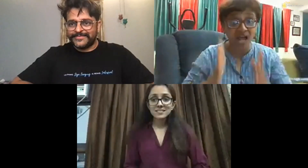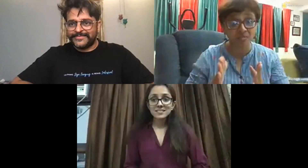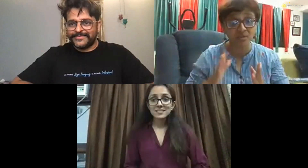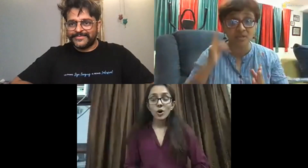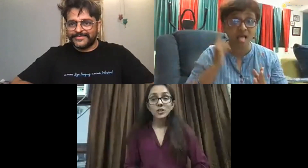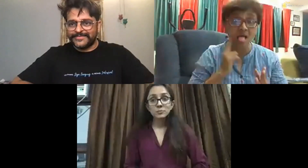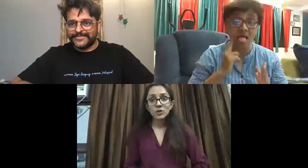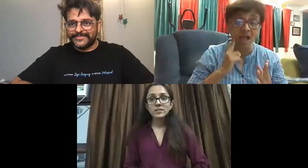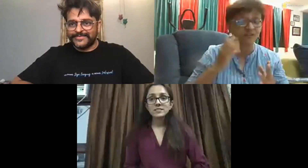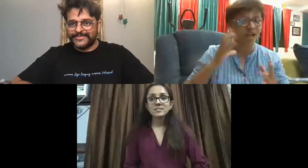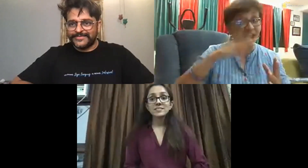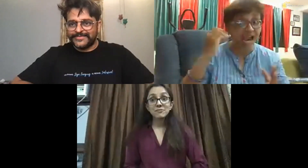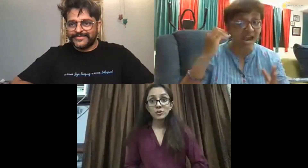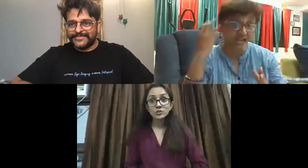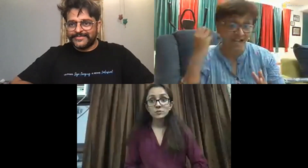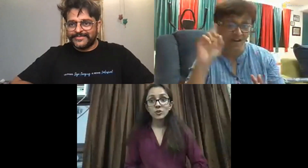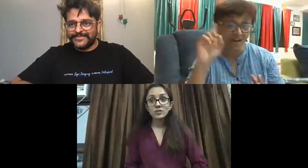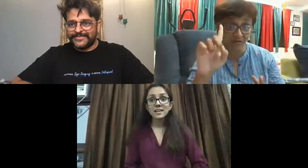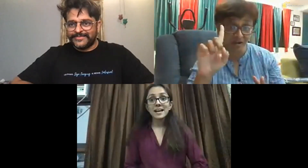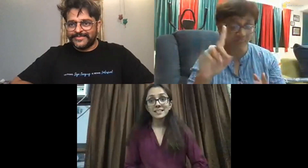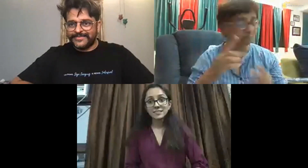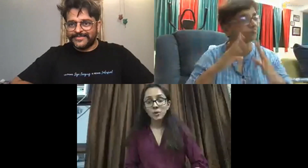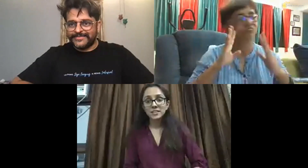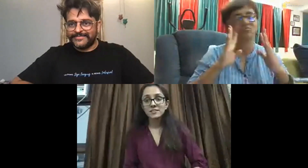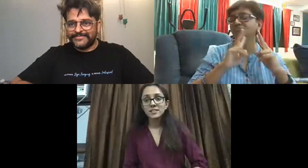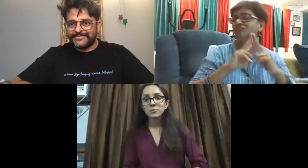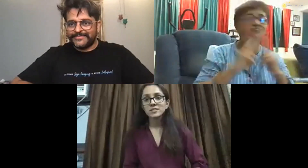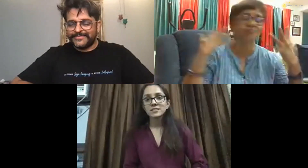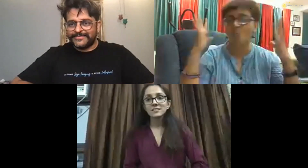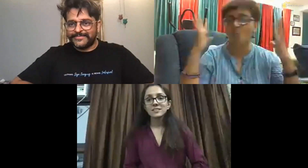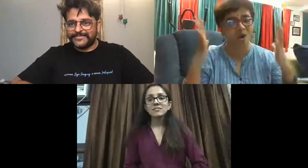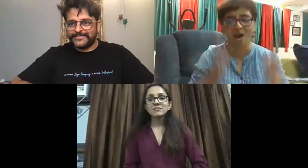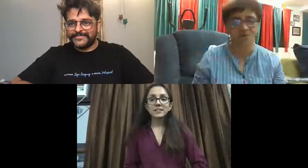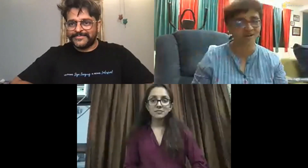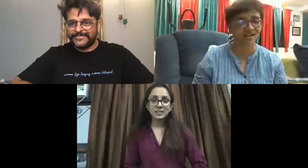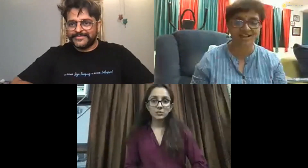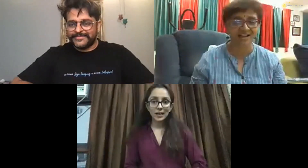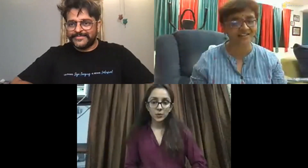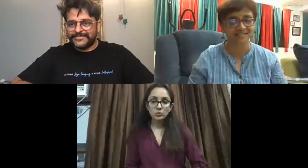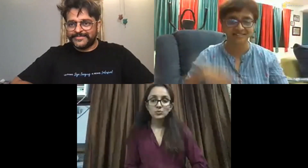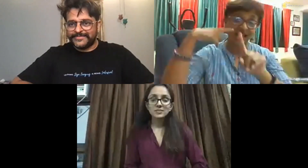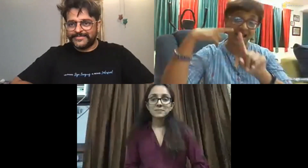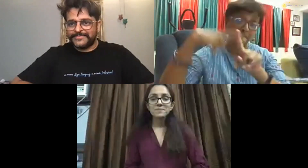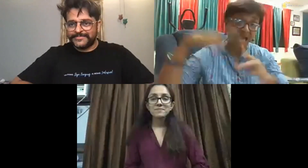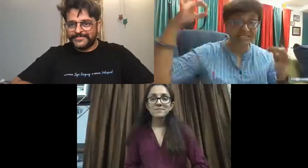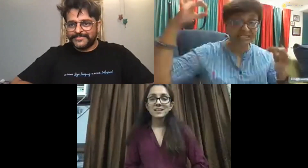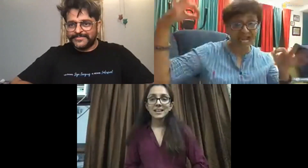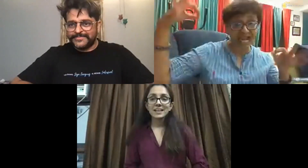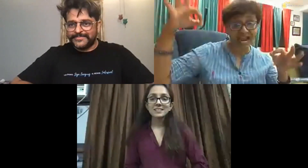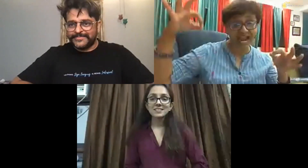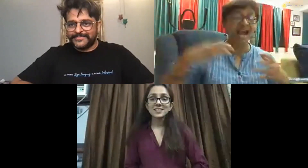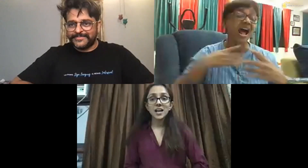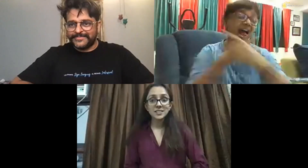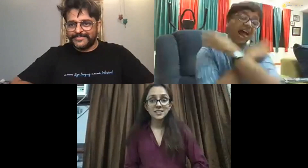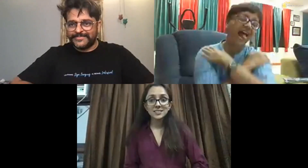panelists, entrepreneurs, deaf entrepreneurs, and one hearing person. Very, very wow.